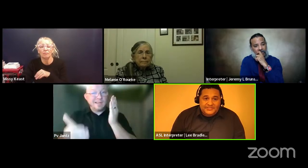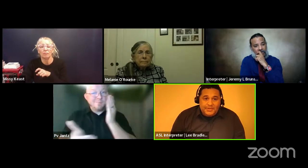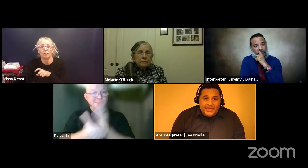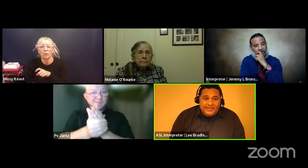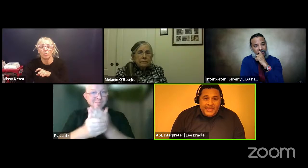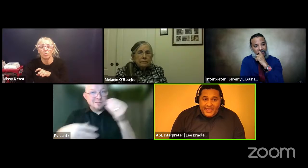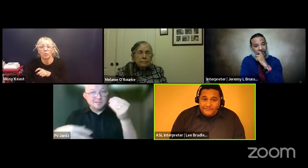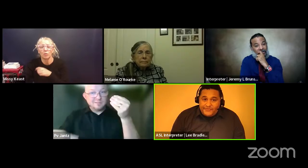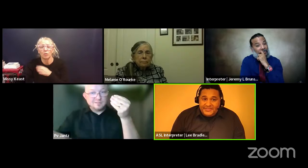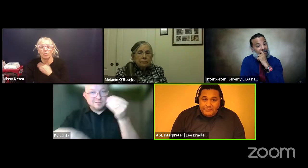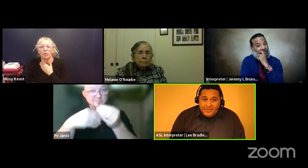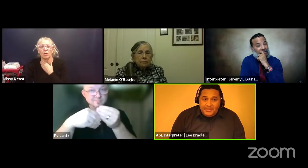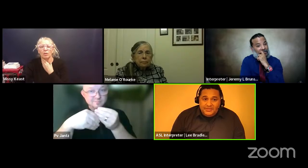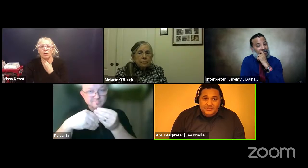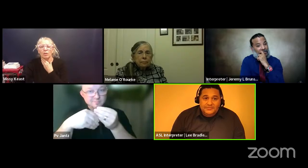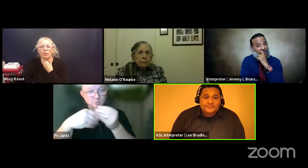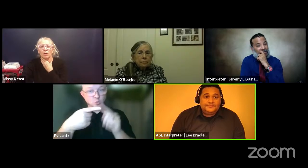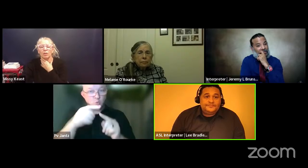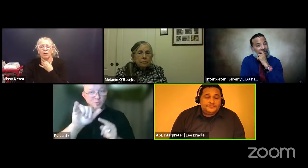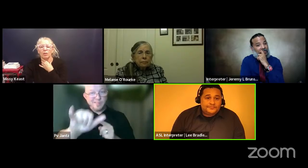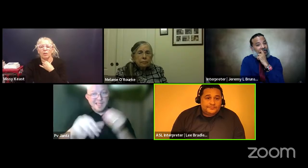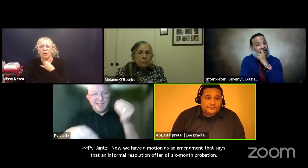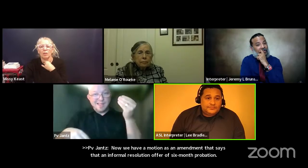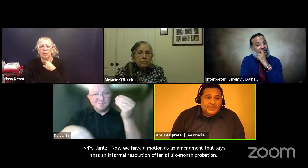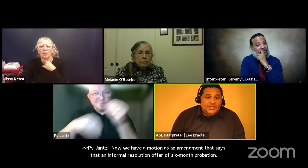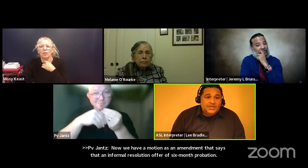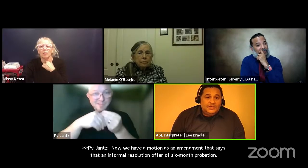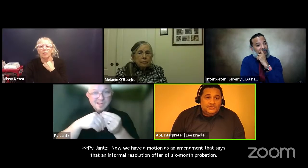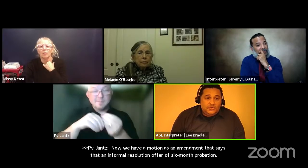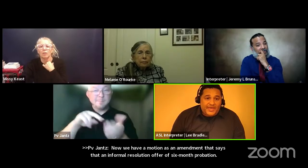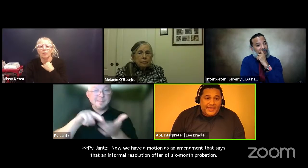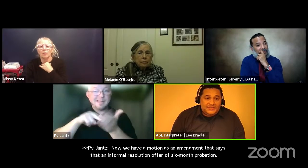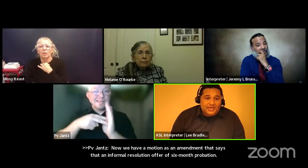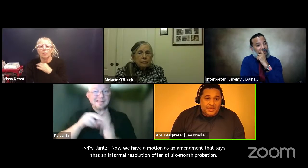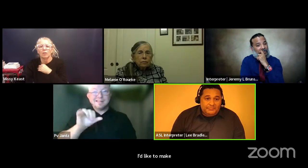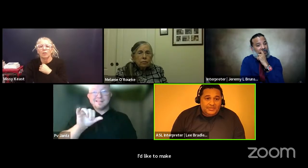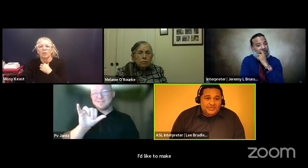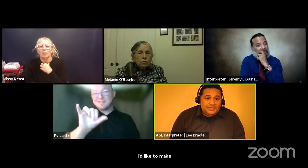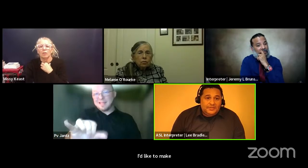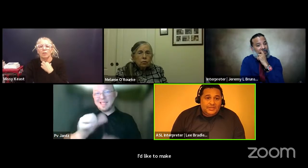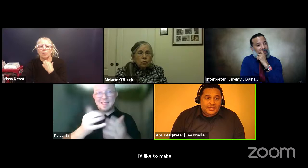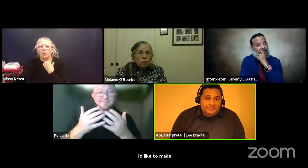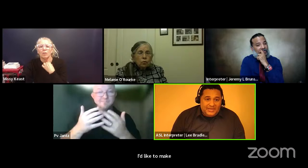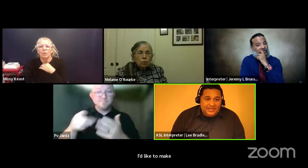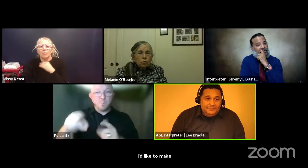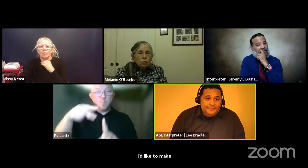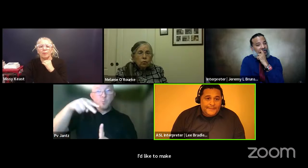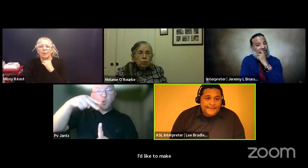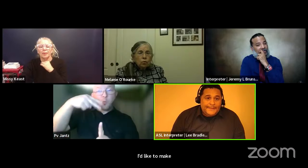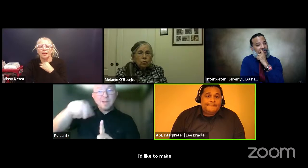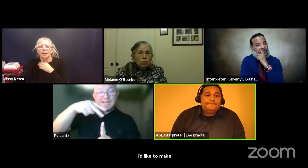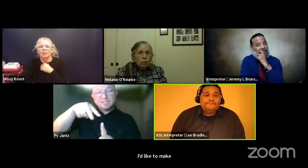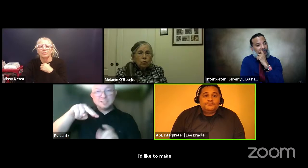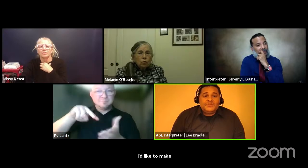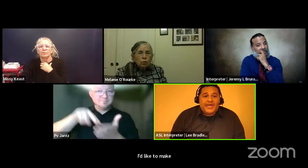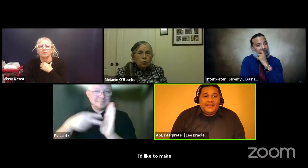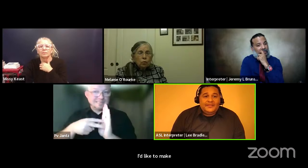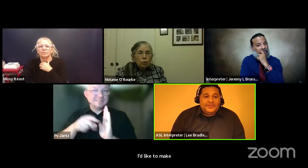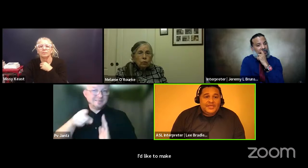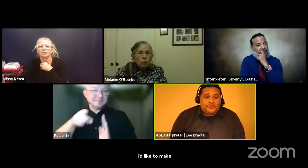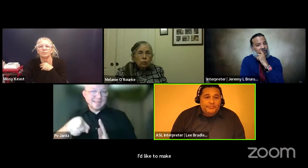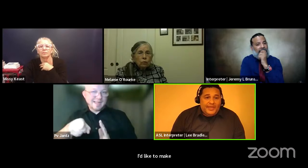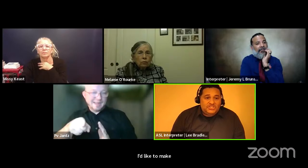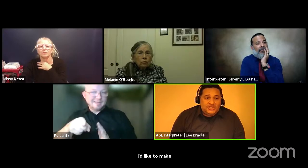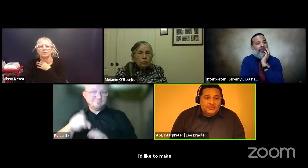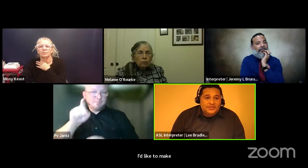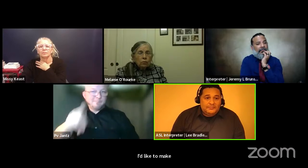I'd like to make a friendly amendment to that amendment, meaning that